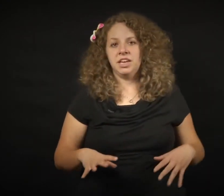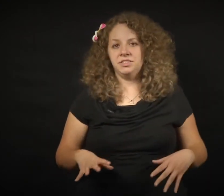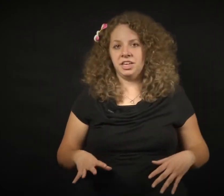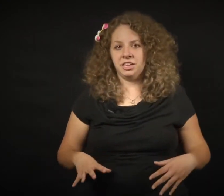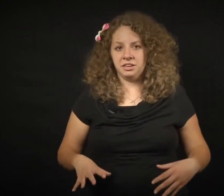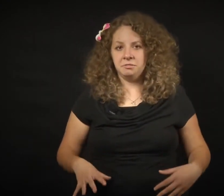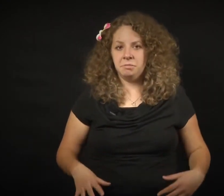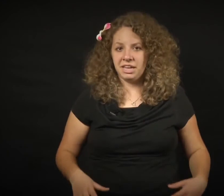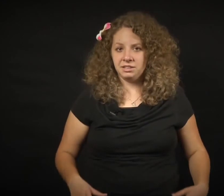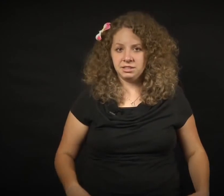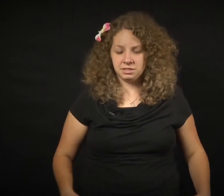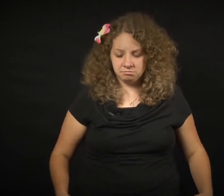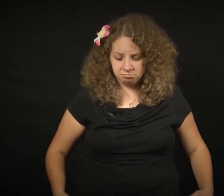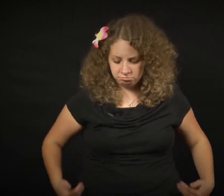And then pants.